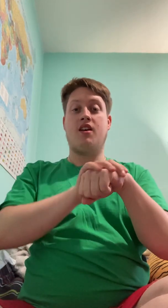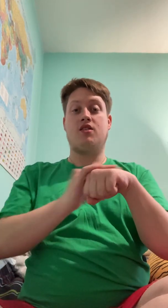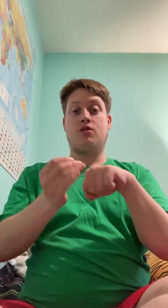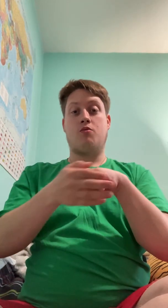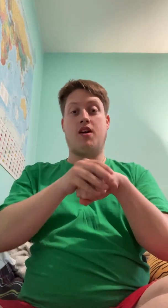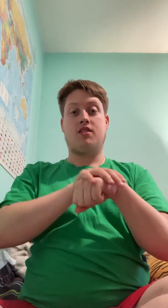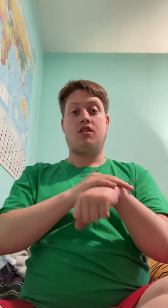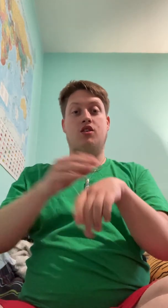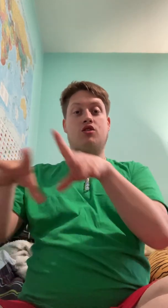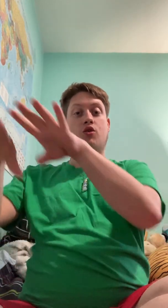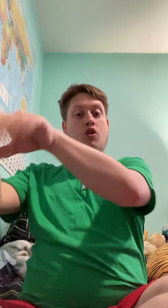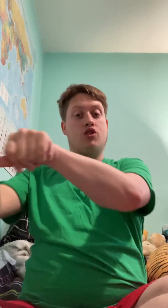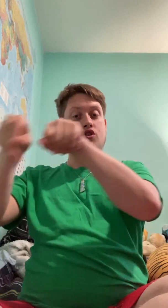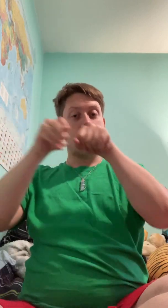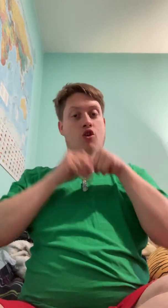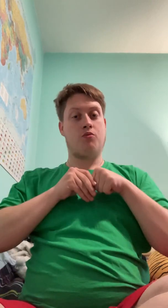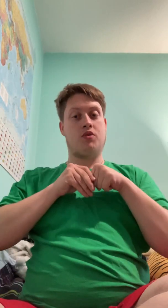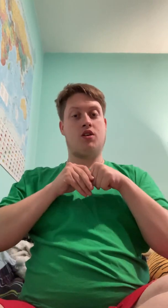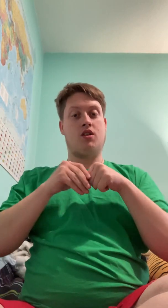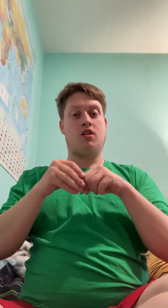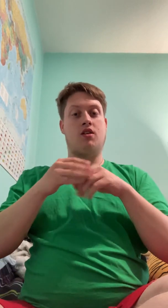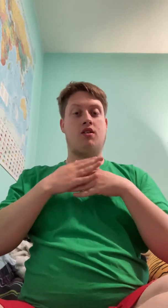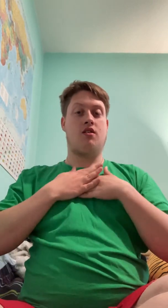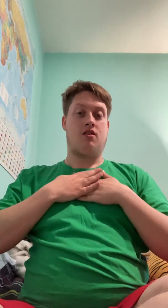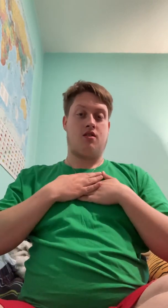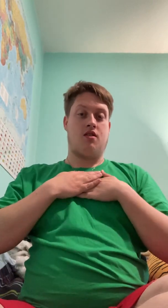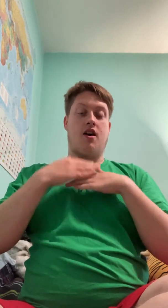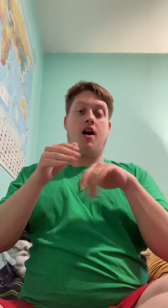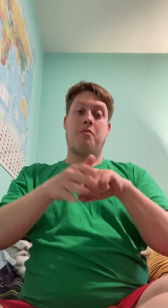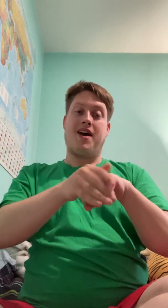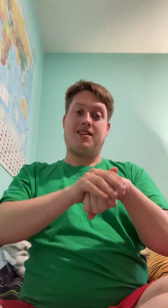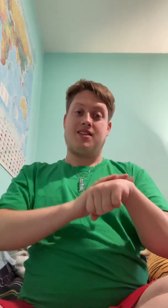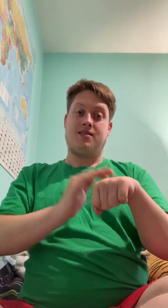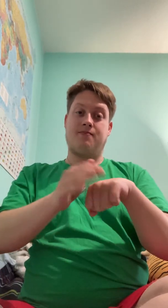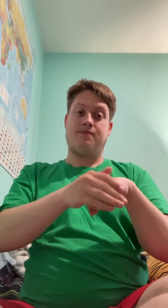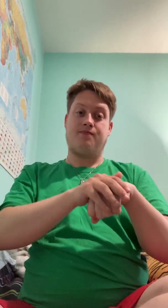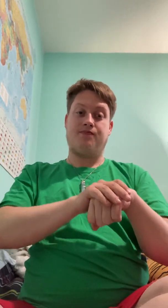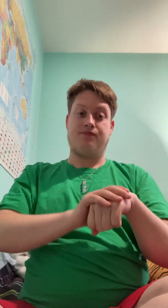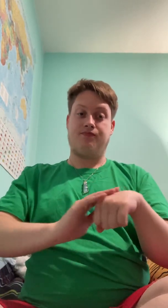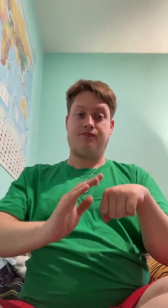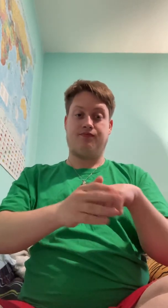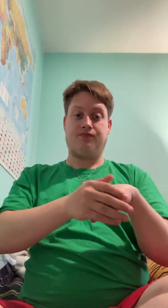So pet, so adopt a pet.